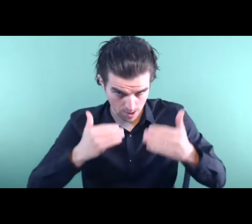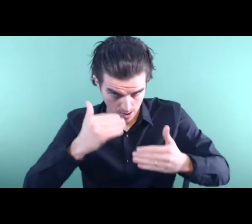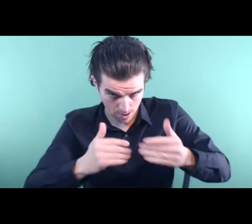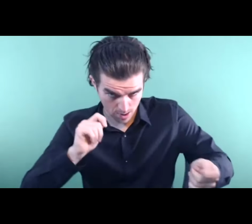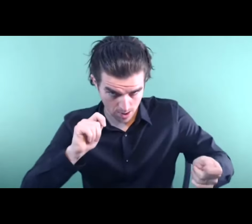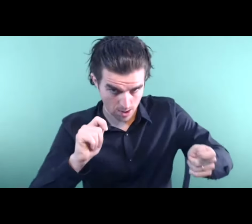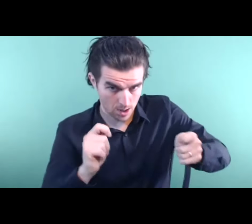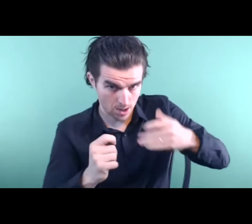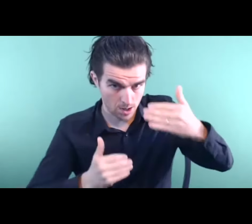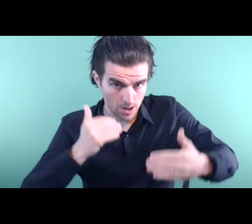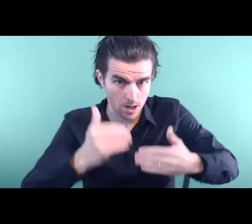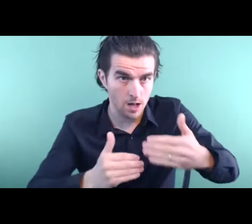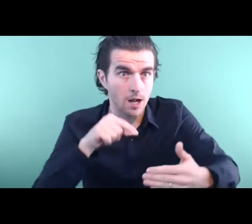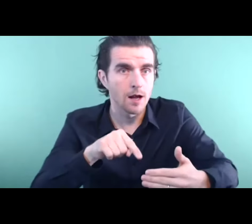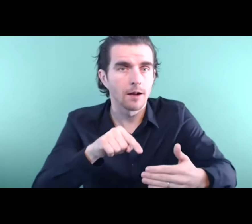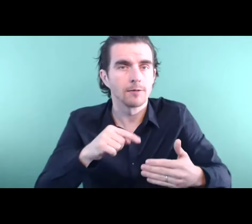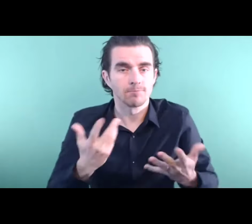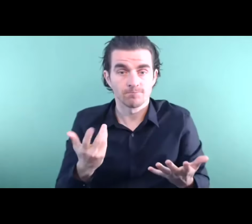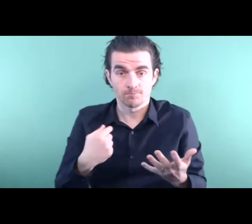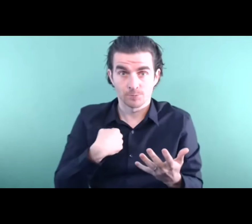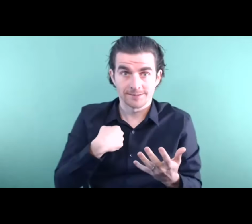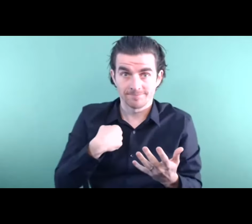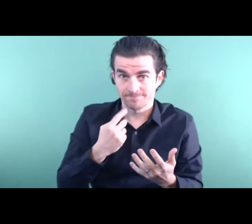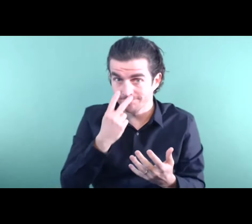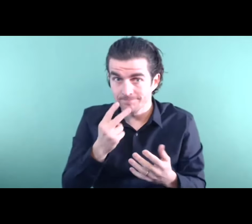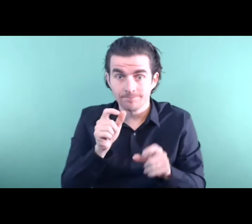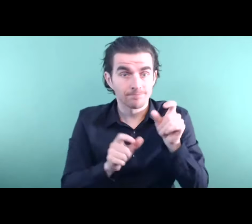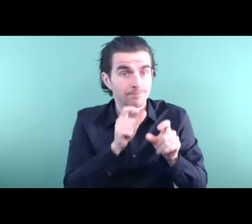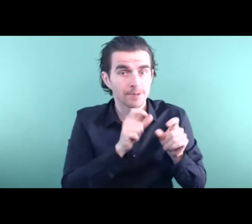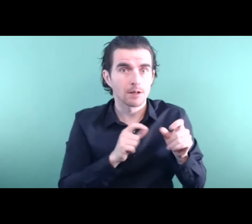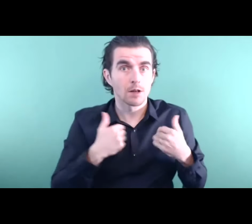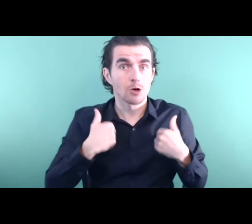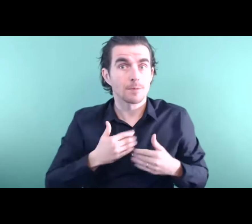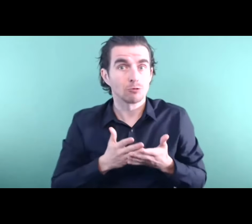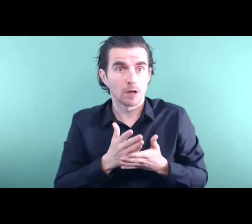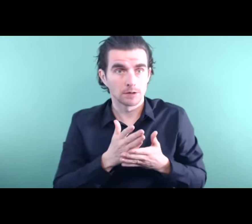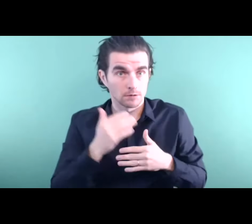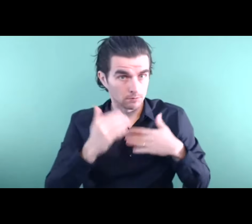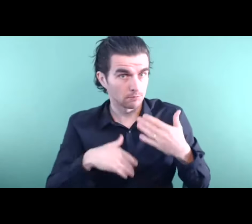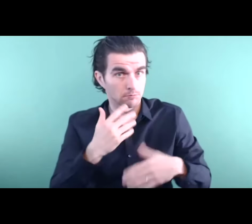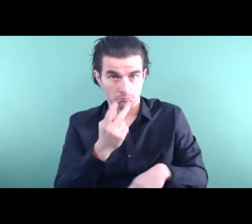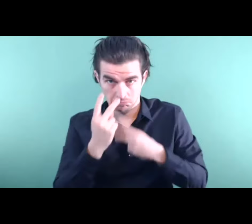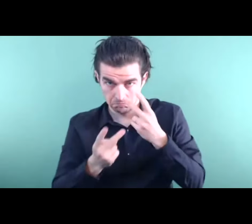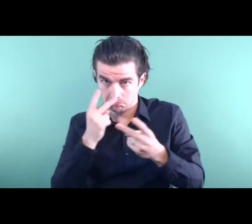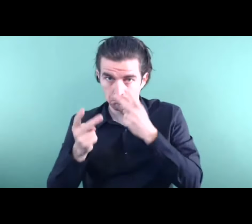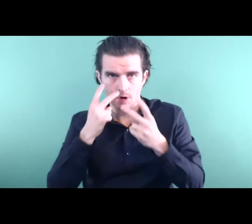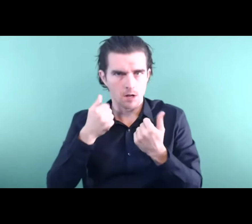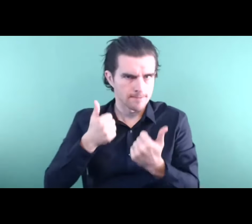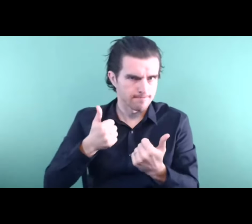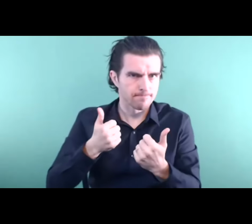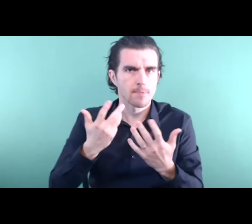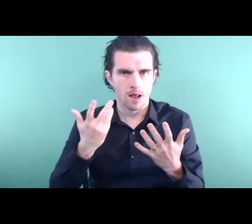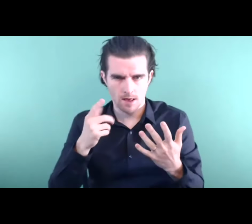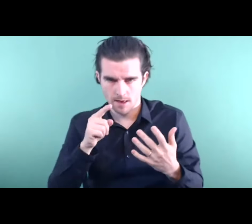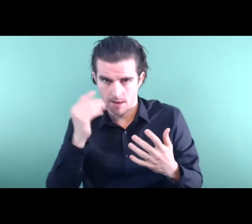tried, and again, as I said at the beginning, from the human rights perspective, to gather a group